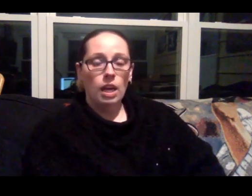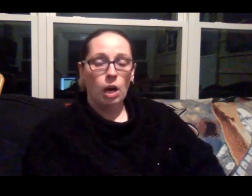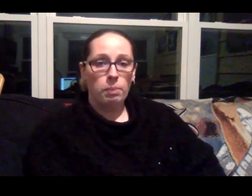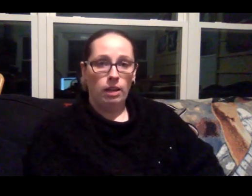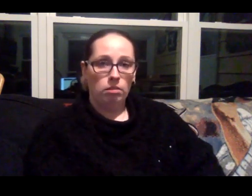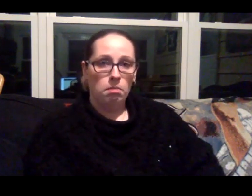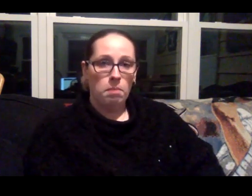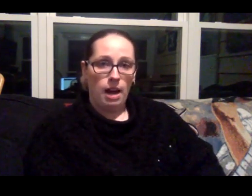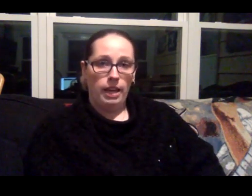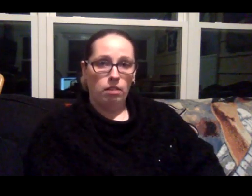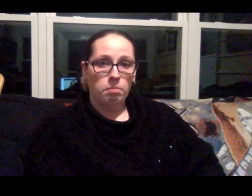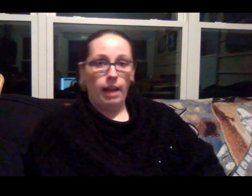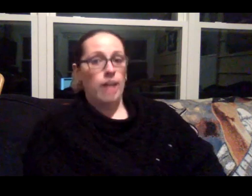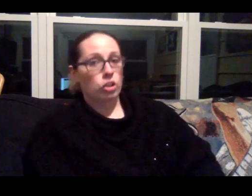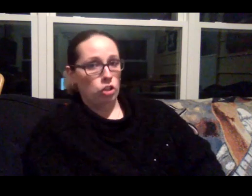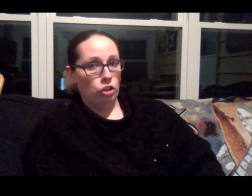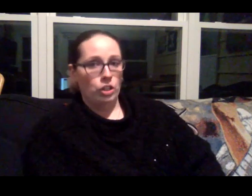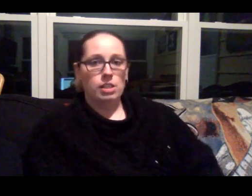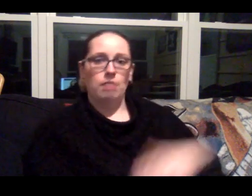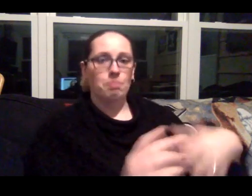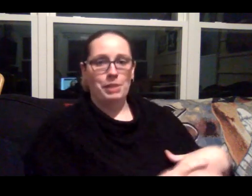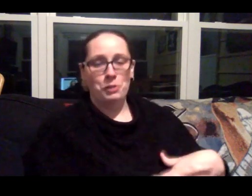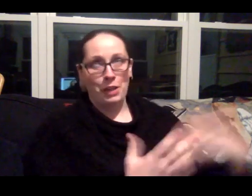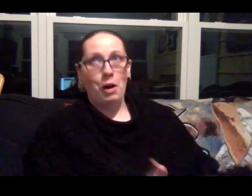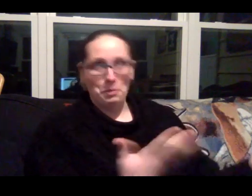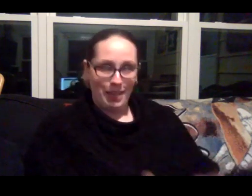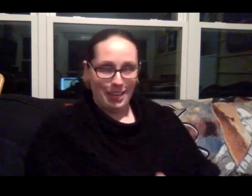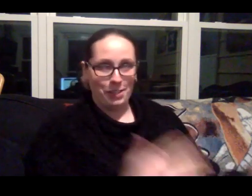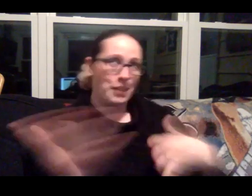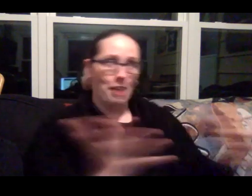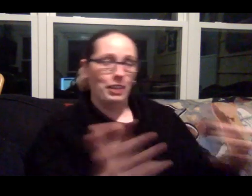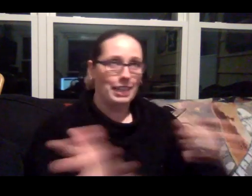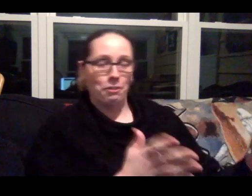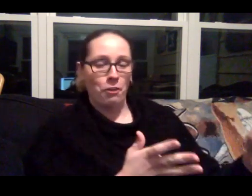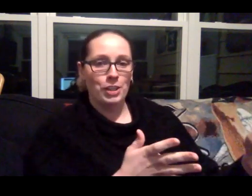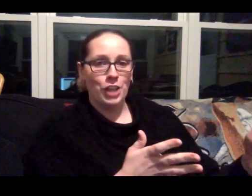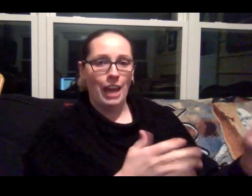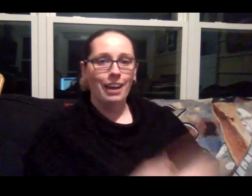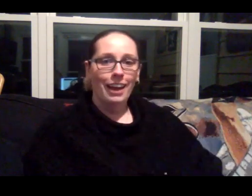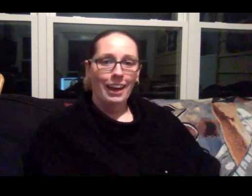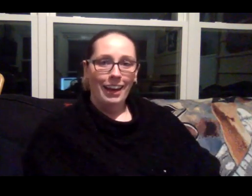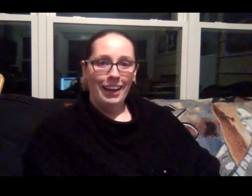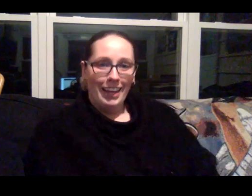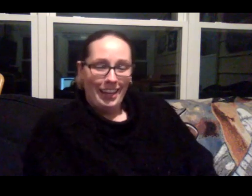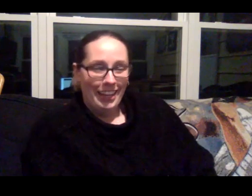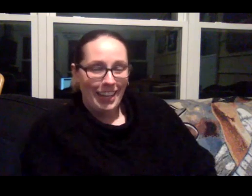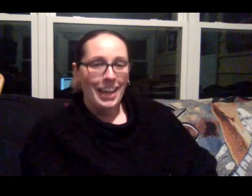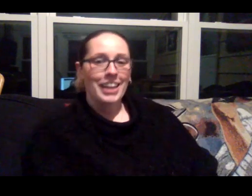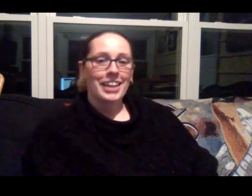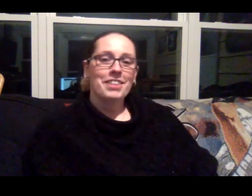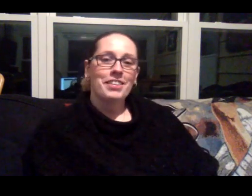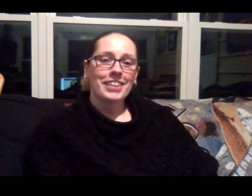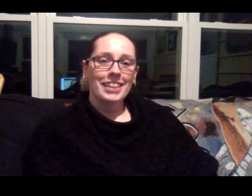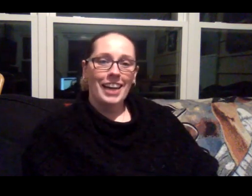helping my biological children, cause I, my students, call them. I know. Isn't that funny? I do the same thing. They're like,